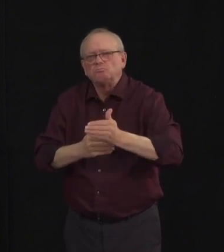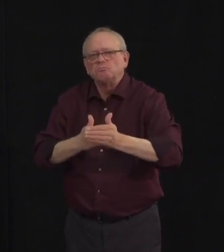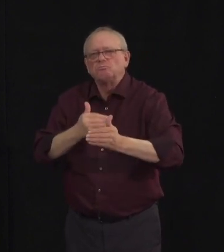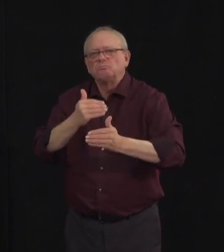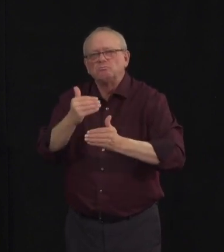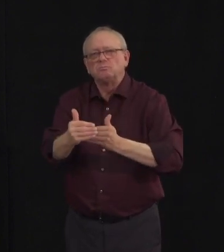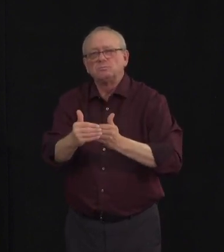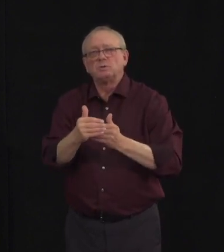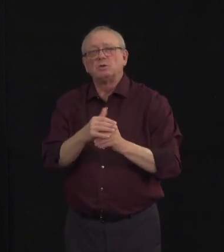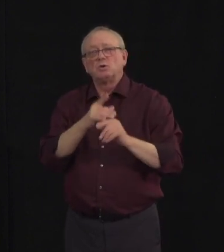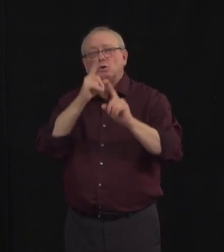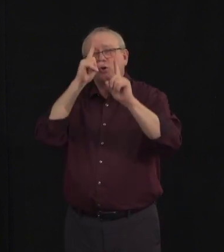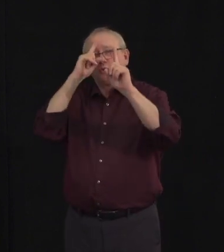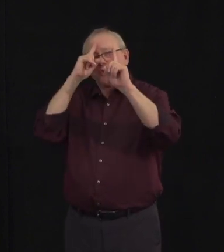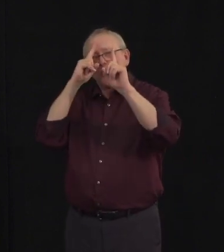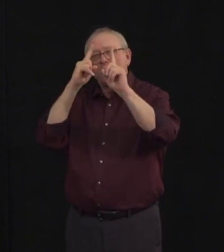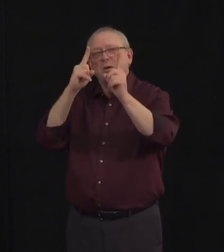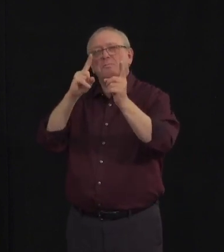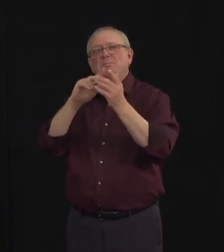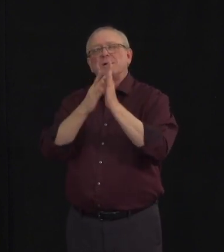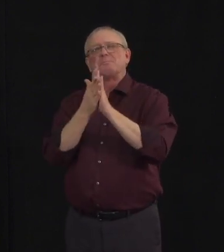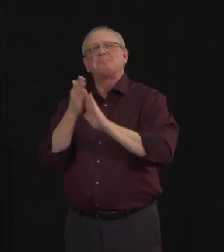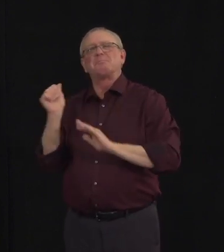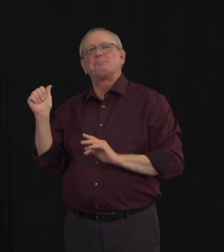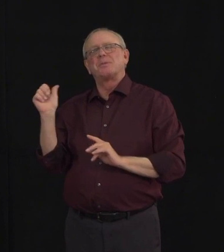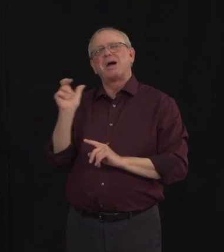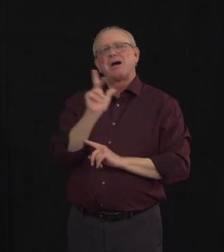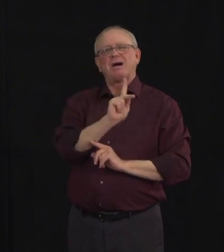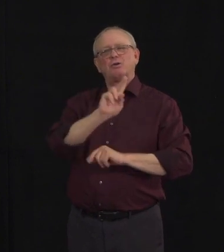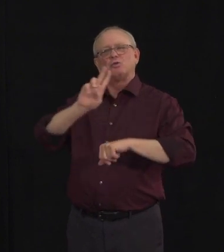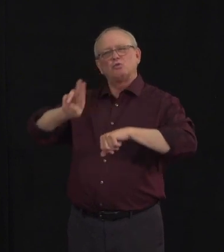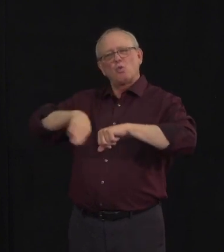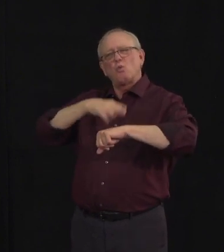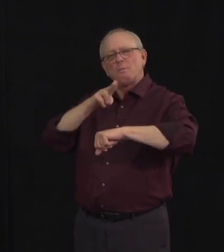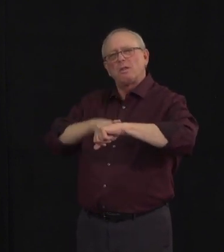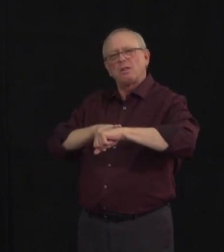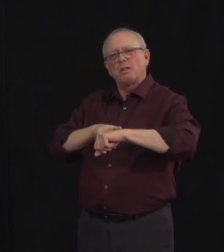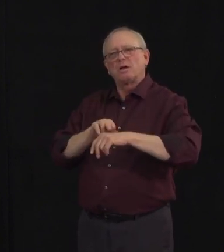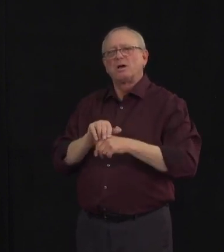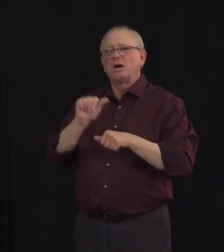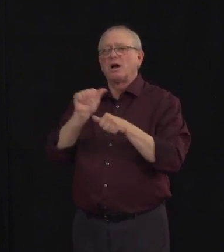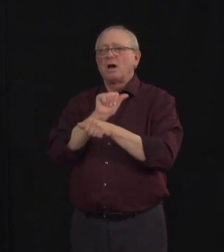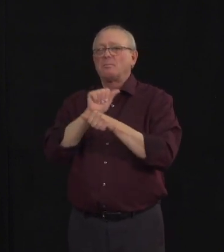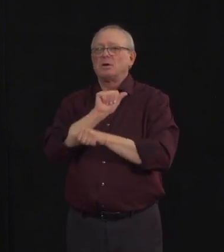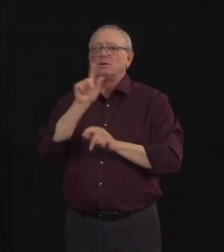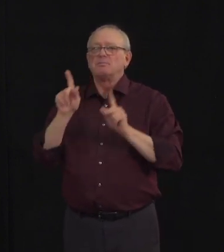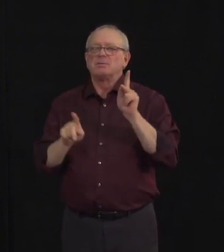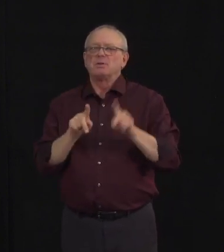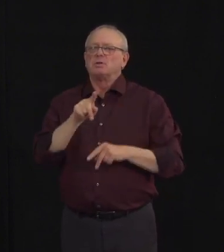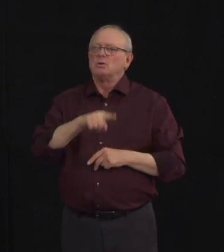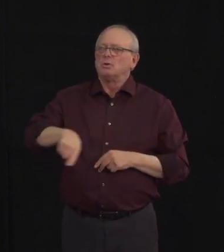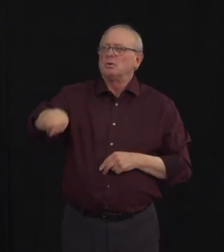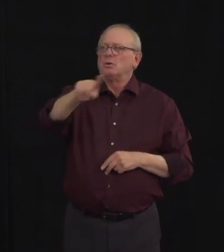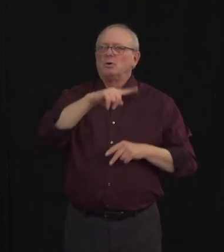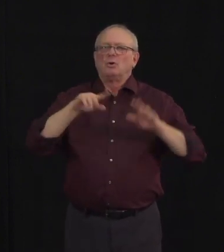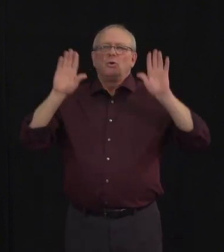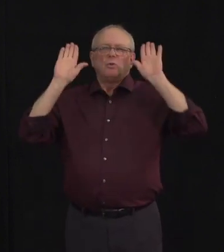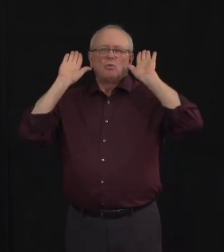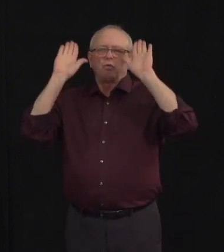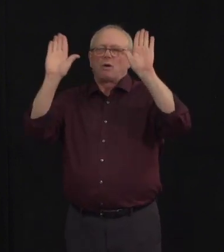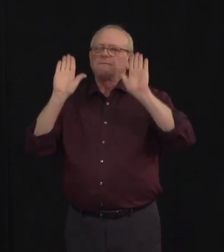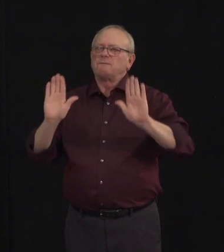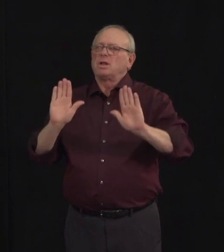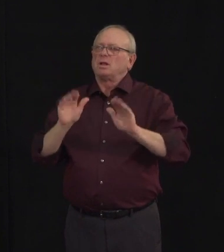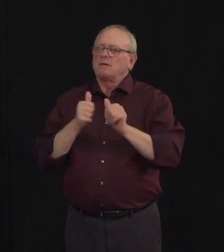future. Albertans have done a tremendous job following public health orders and guidance. Even when it was difficult, we have